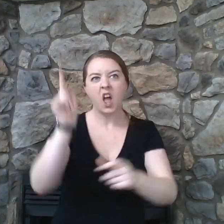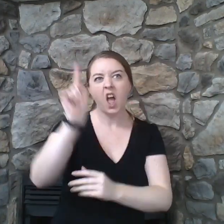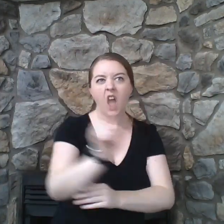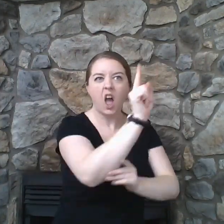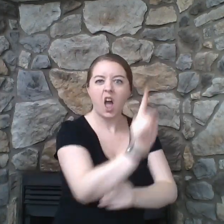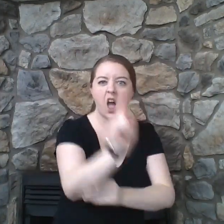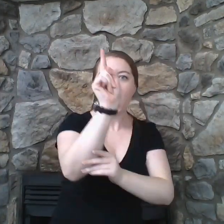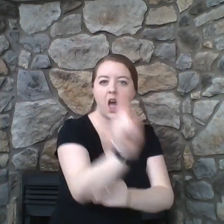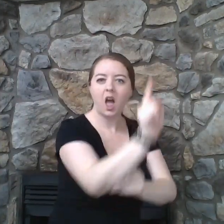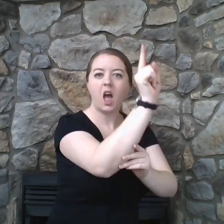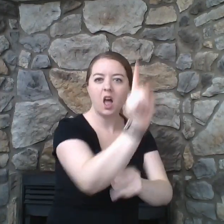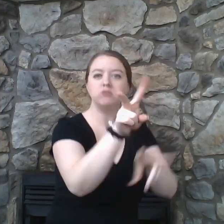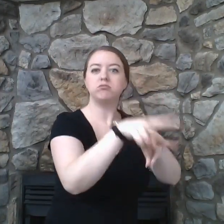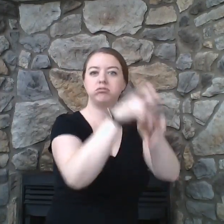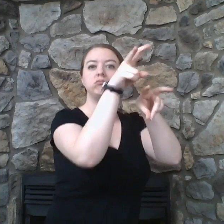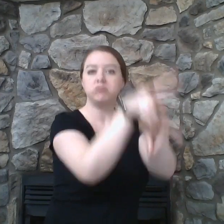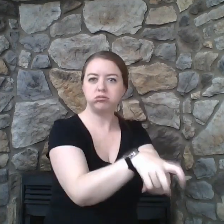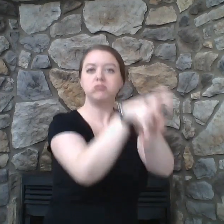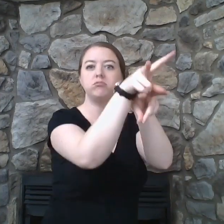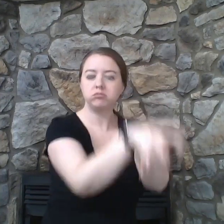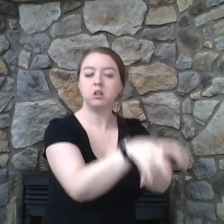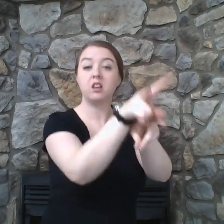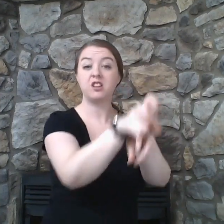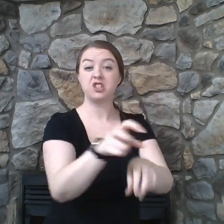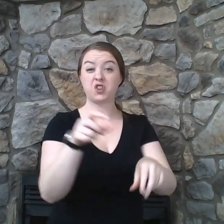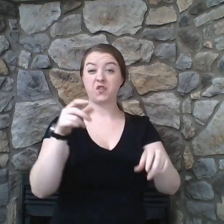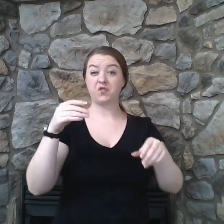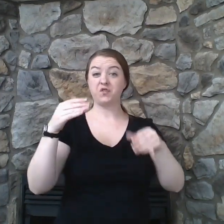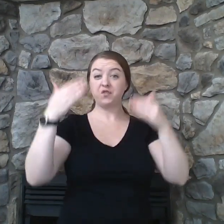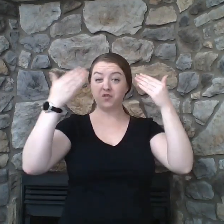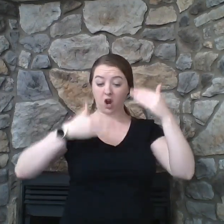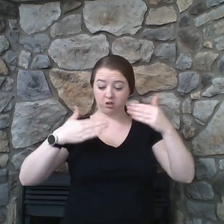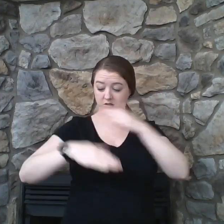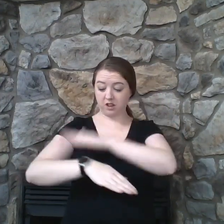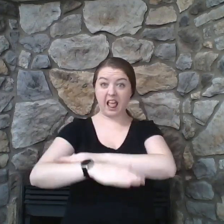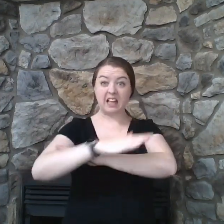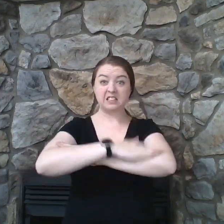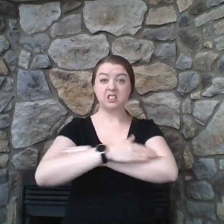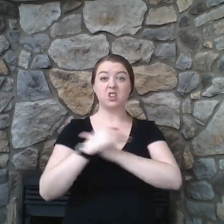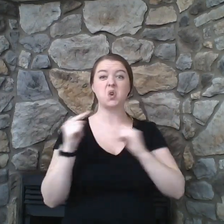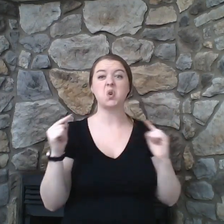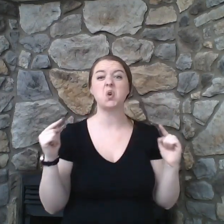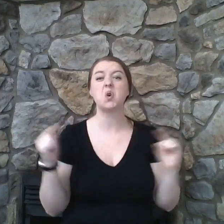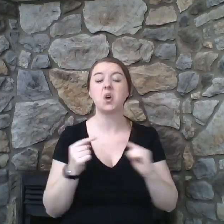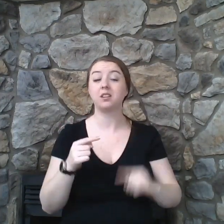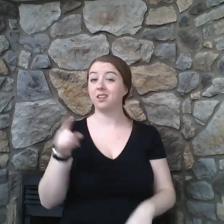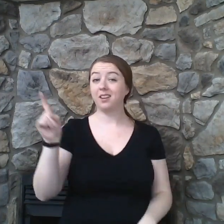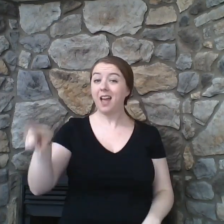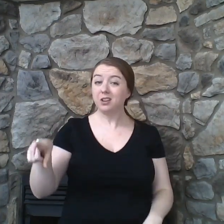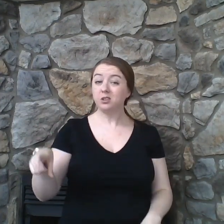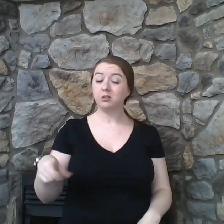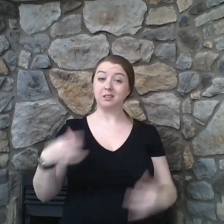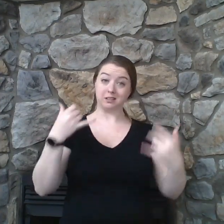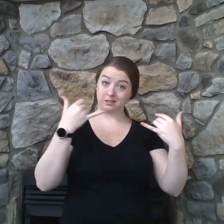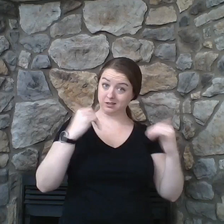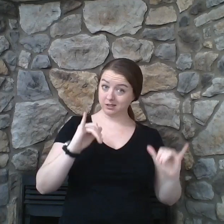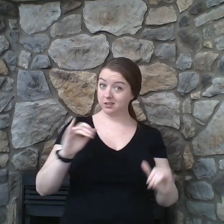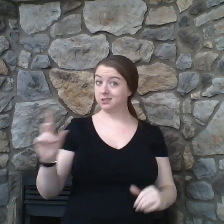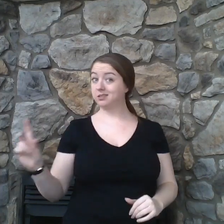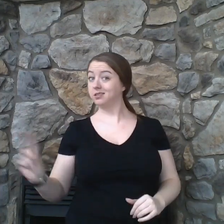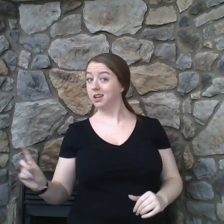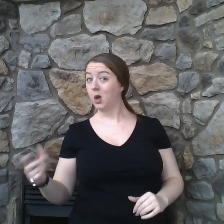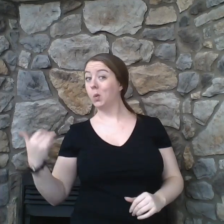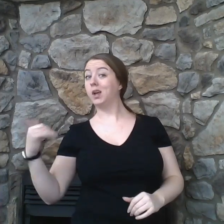He ran through the spine flex until his front legs ached. He had to. Still